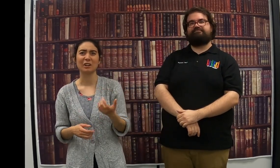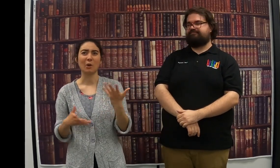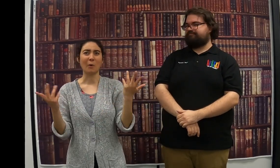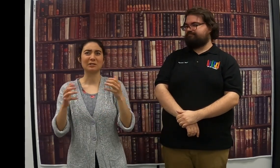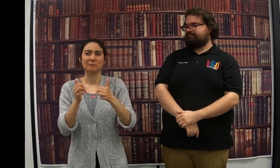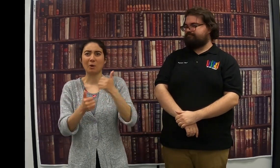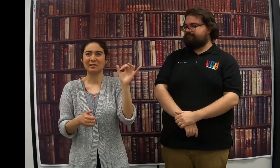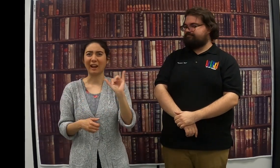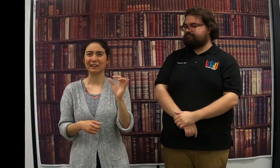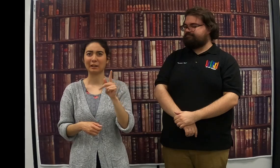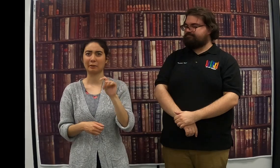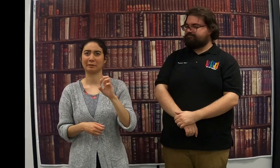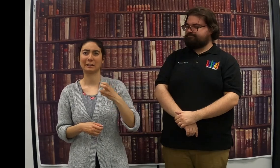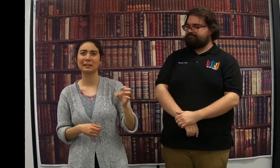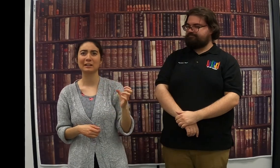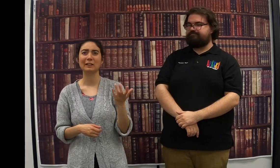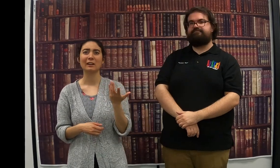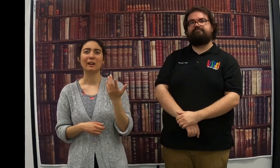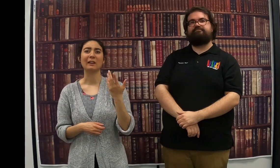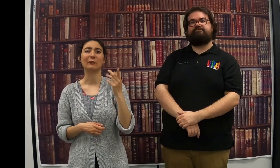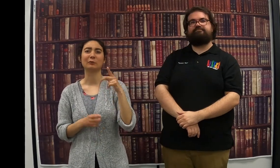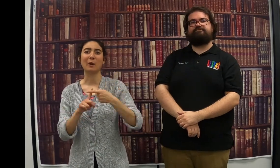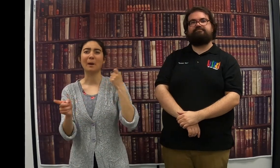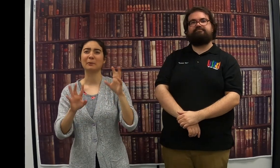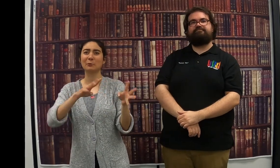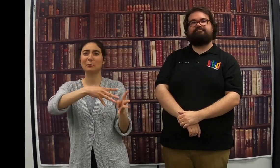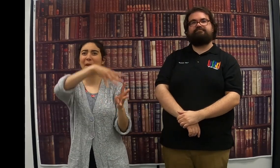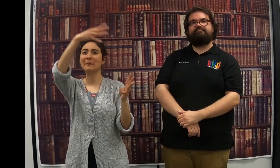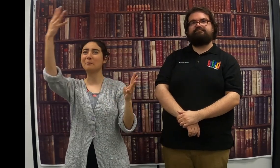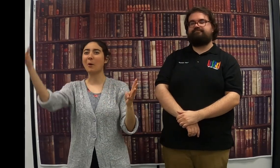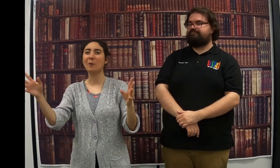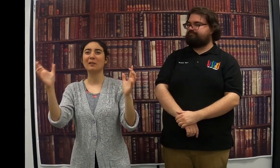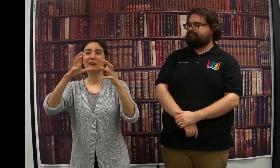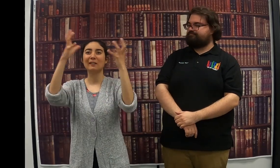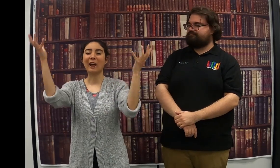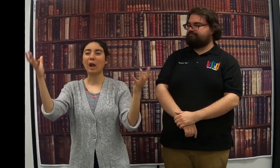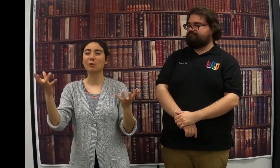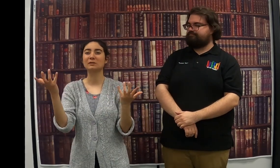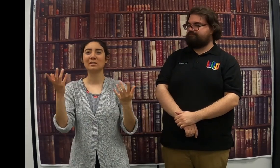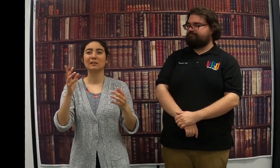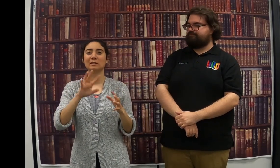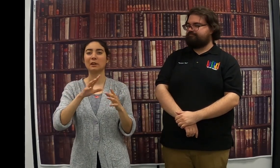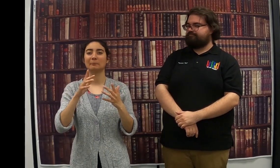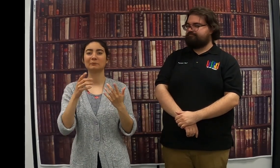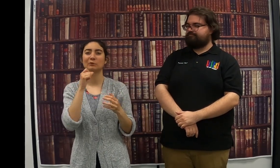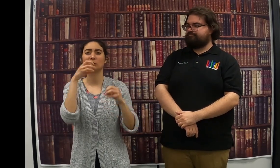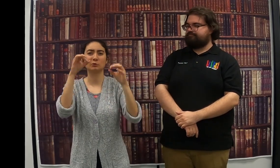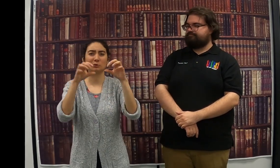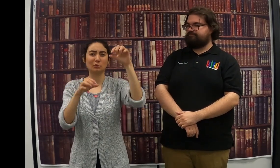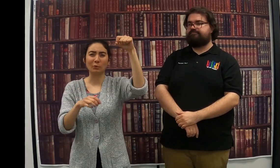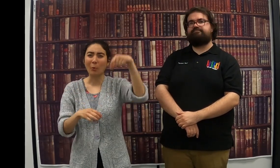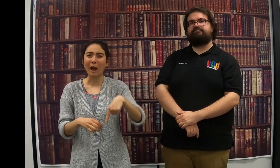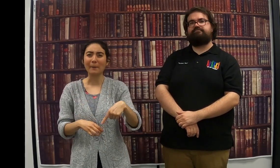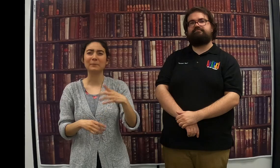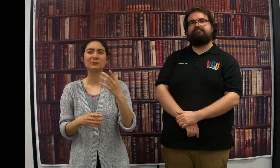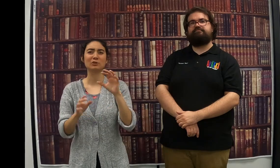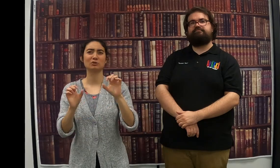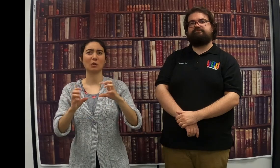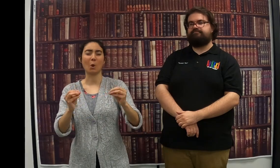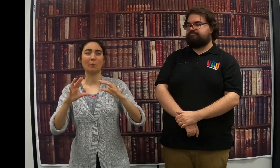What is most like thee? From rainbow clouds there flow out drops so bright to see, as from thy presence showers a